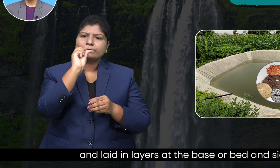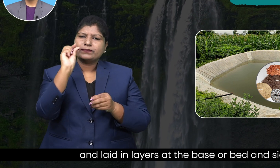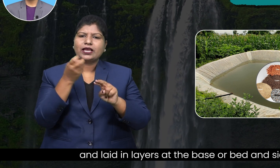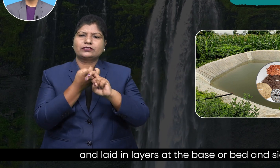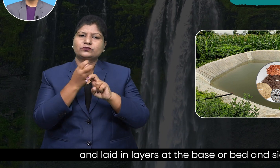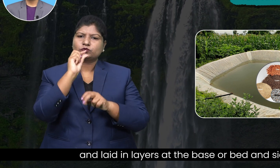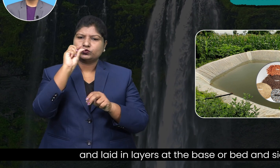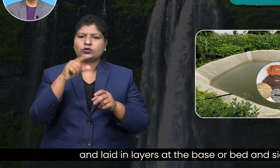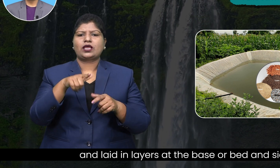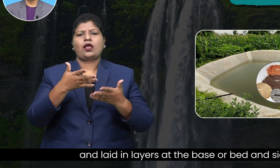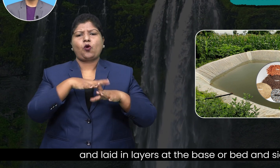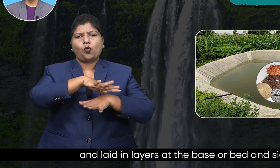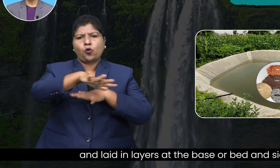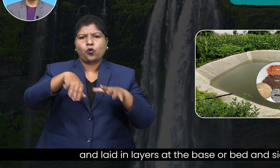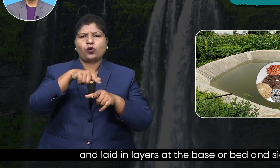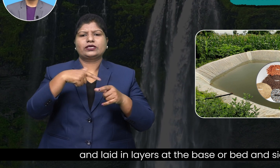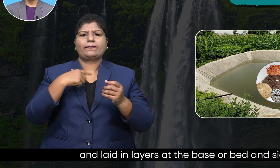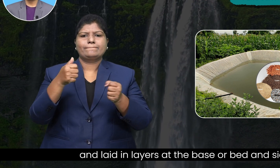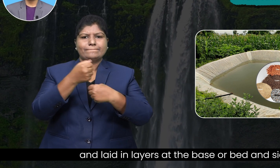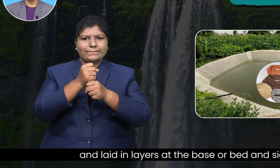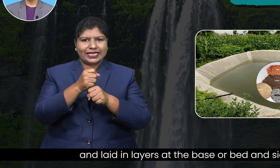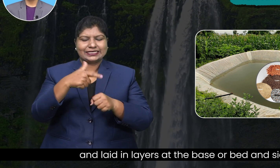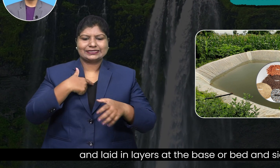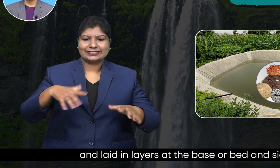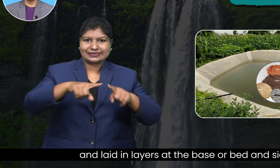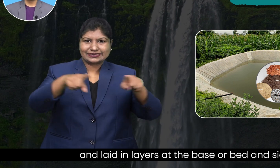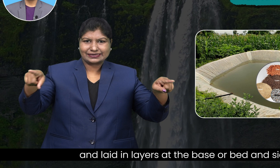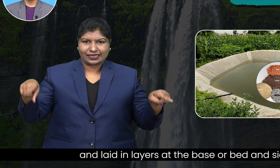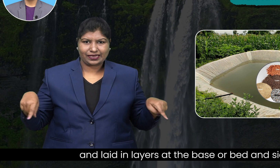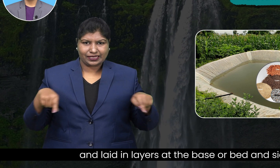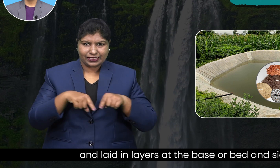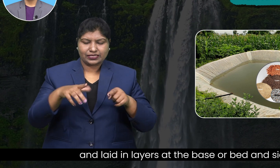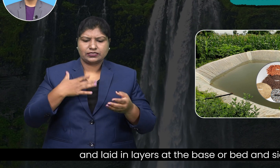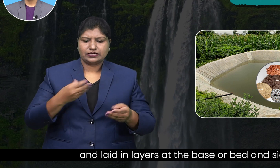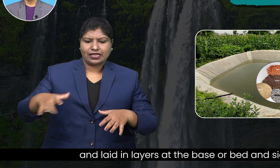and lead in layers at the base or bed and sides.